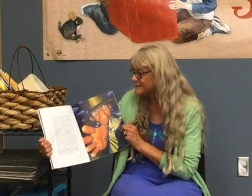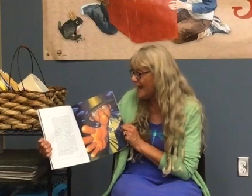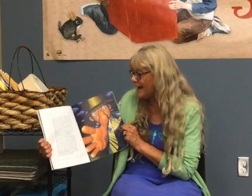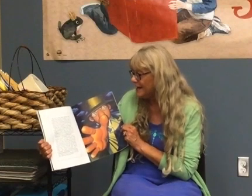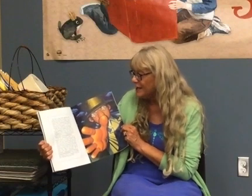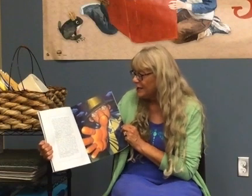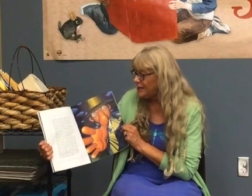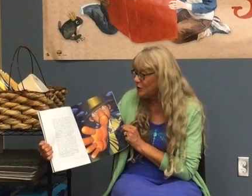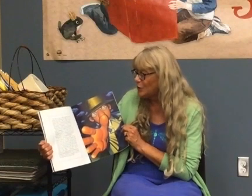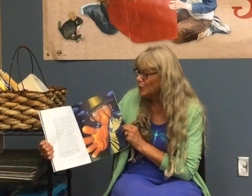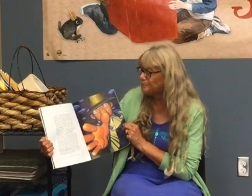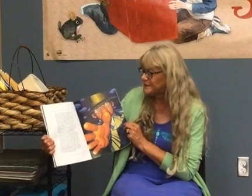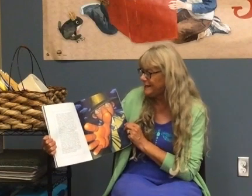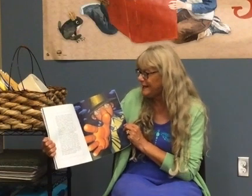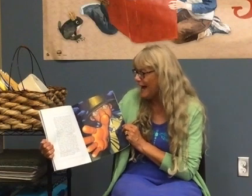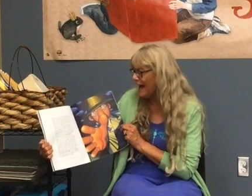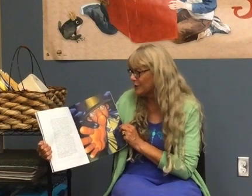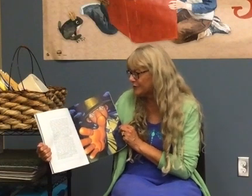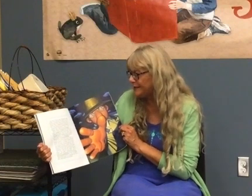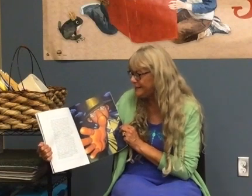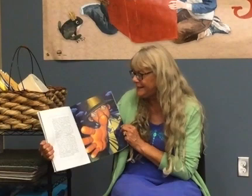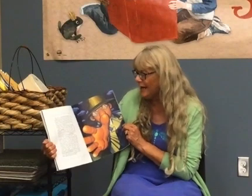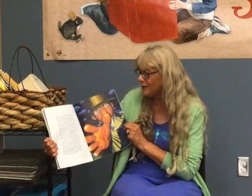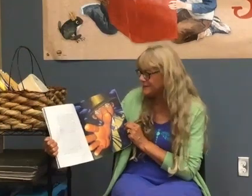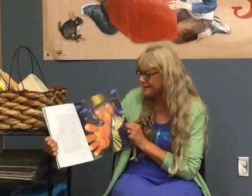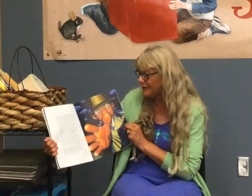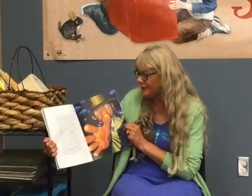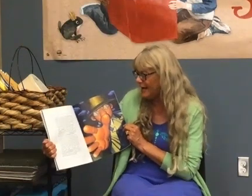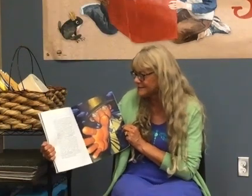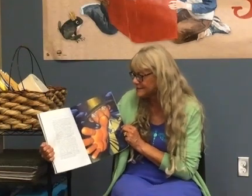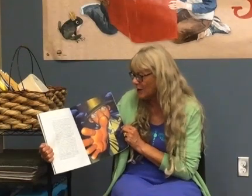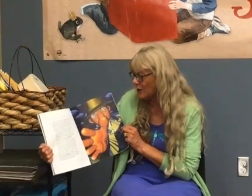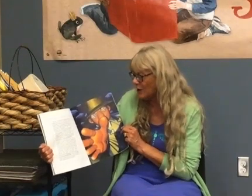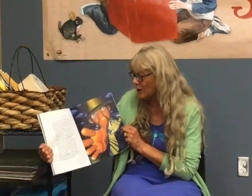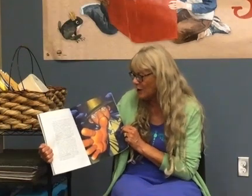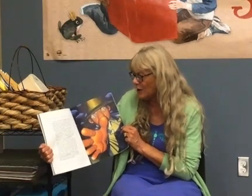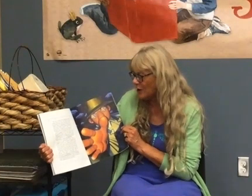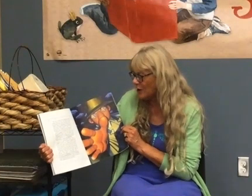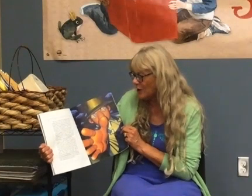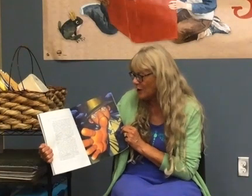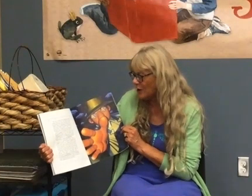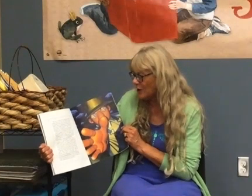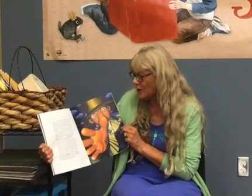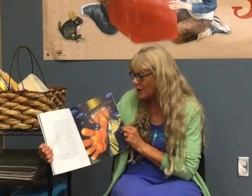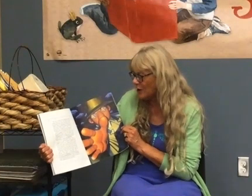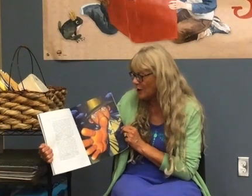over his head. He whooped and he hollered and he yelled as he carried on so.